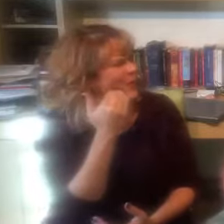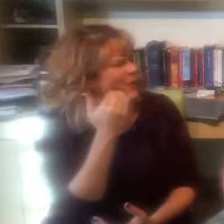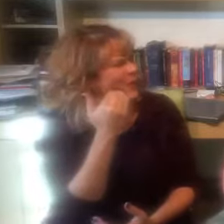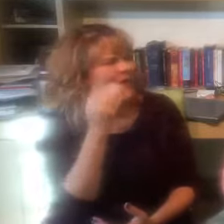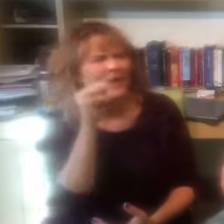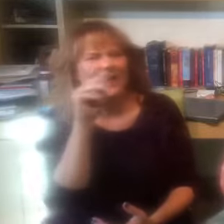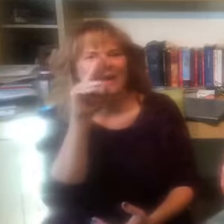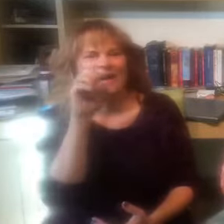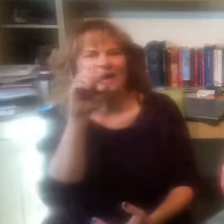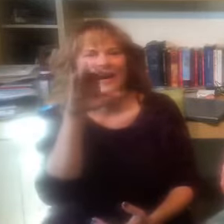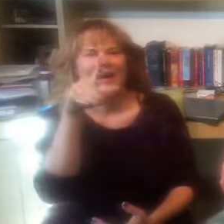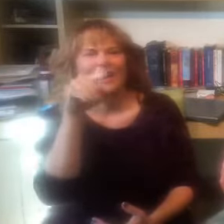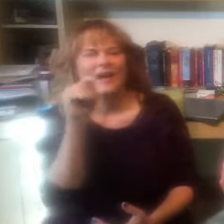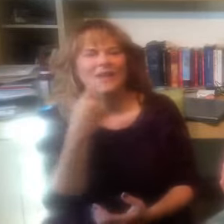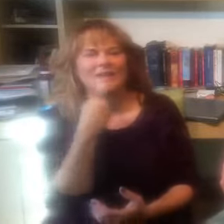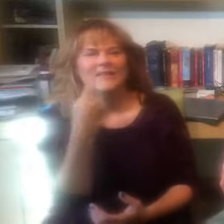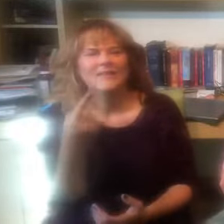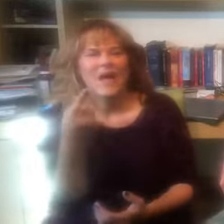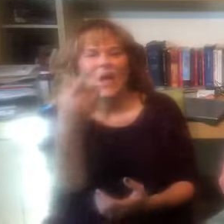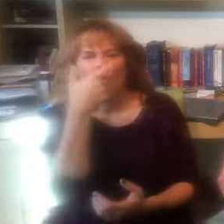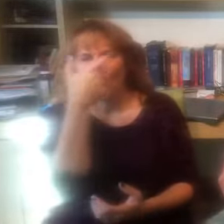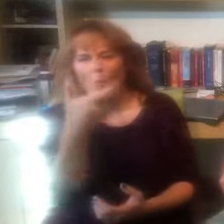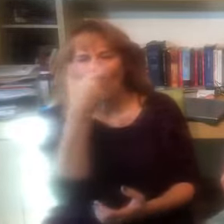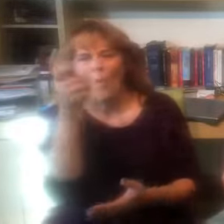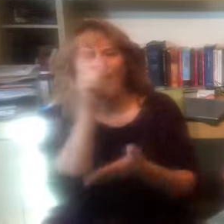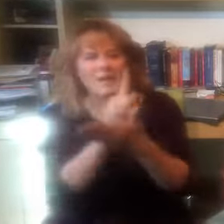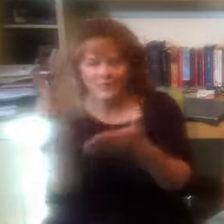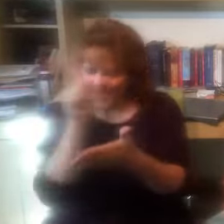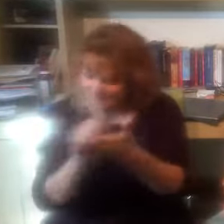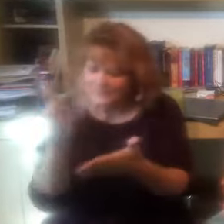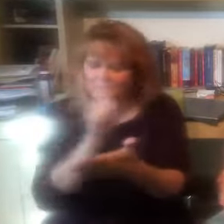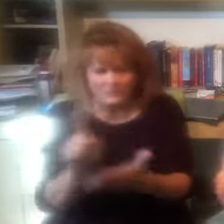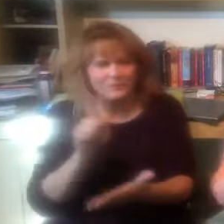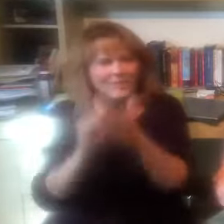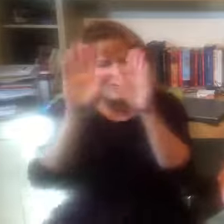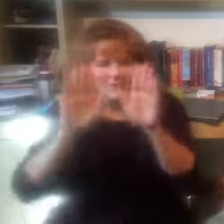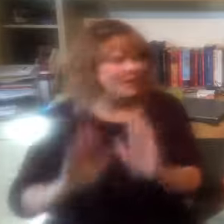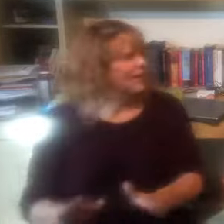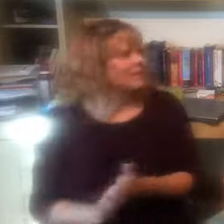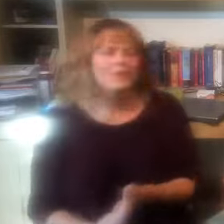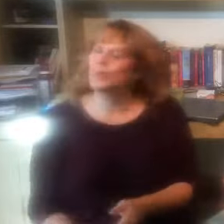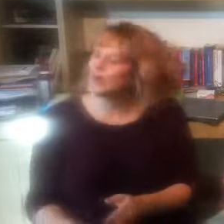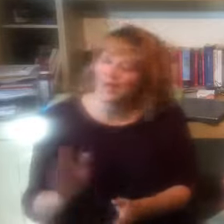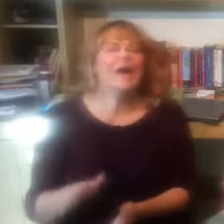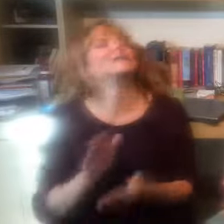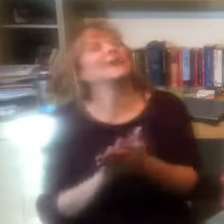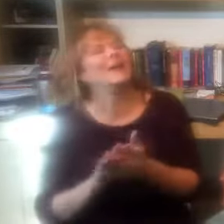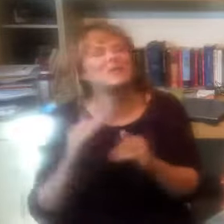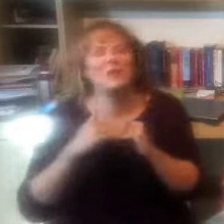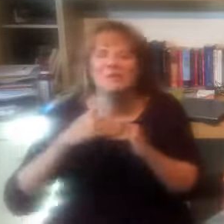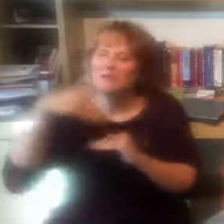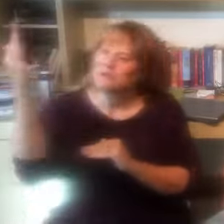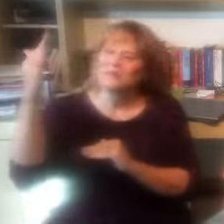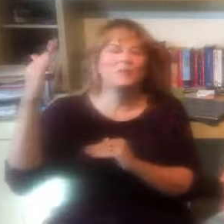and said, I watch every Sunday, and I like it because you're not spiritual. Yes. Well, we're definitely living up to the reputation. Yes,